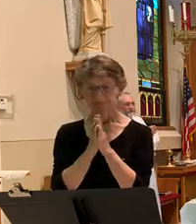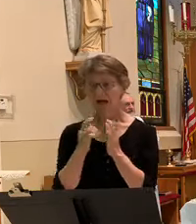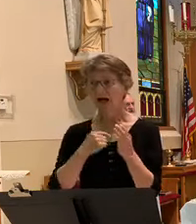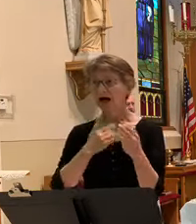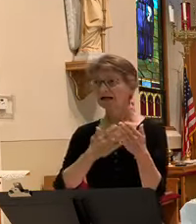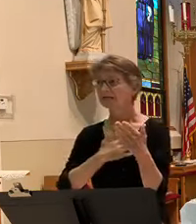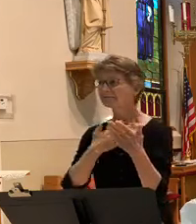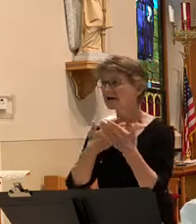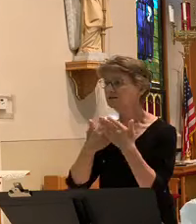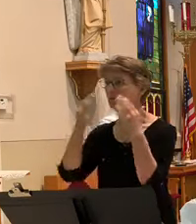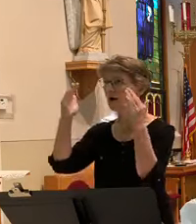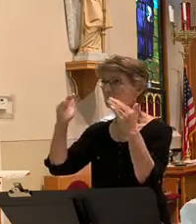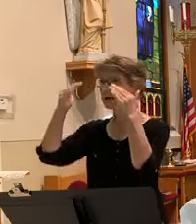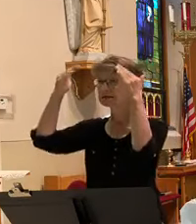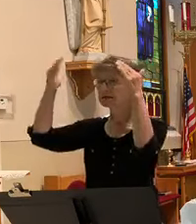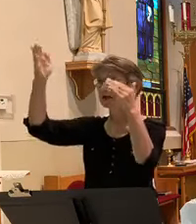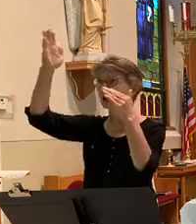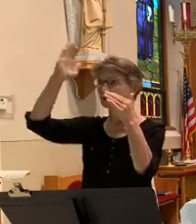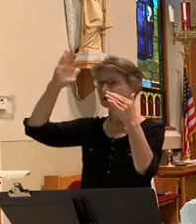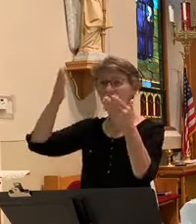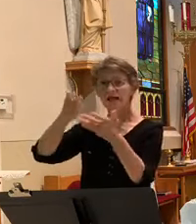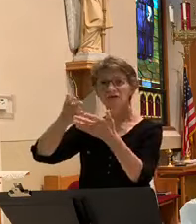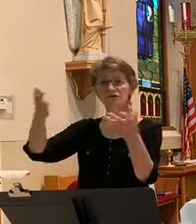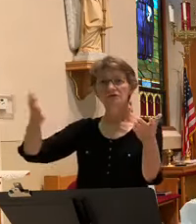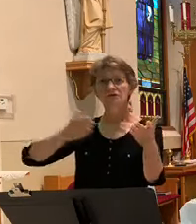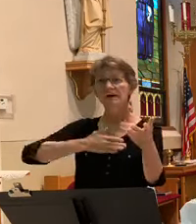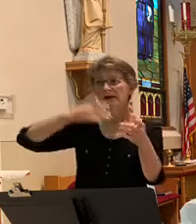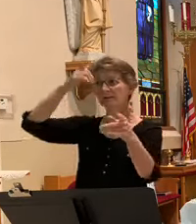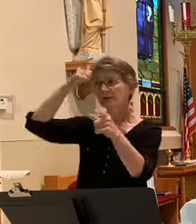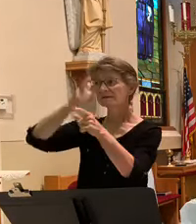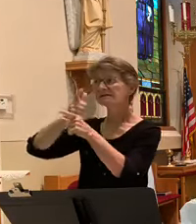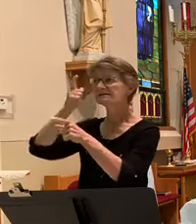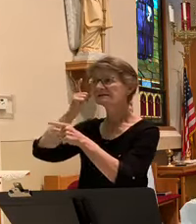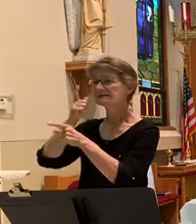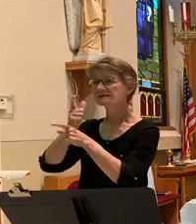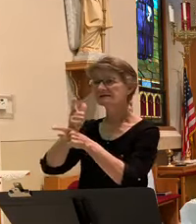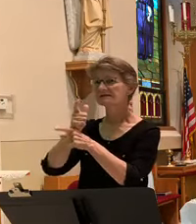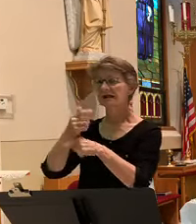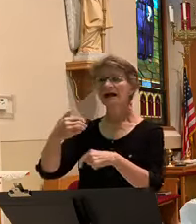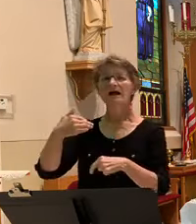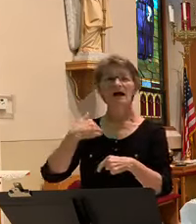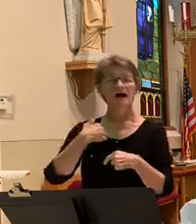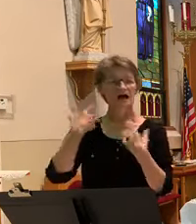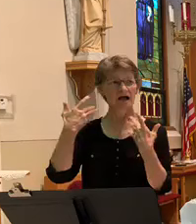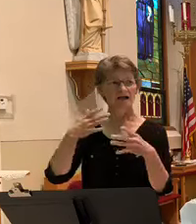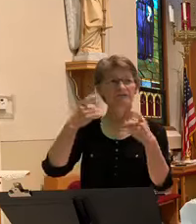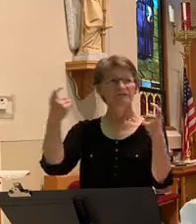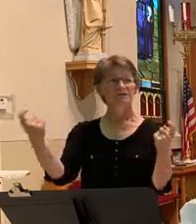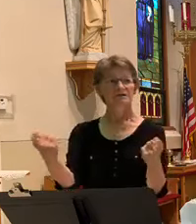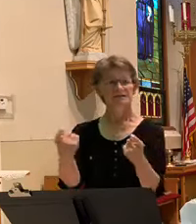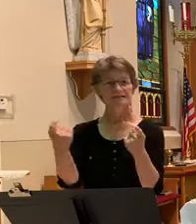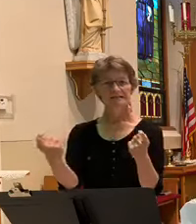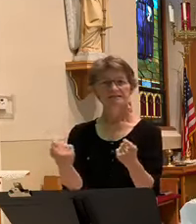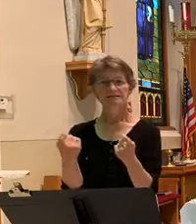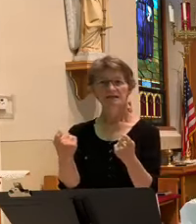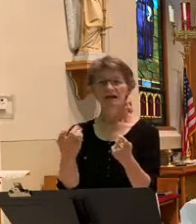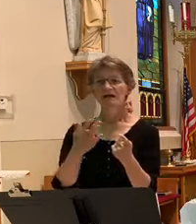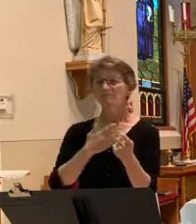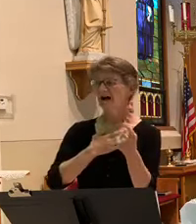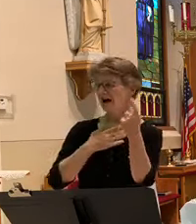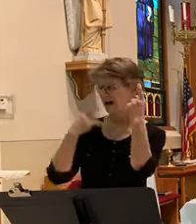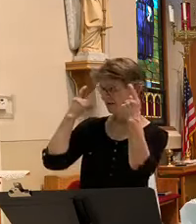I confess to Almighty God, and to you, my brothers and sisters, that I have greatly